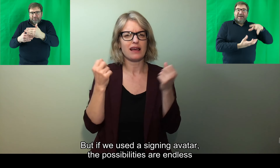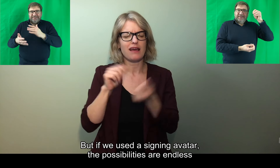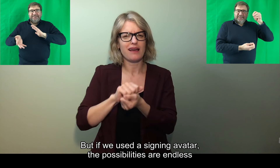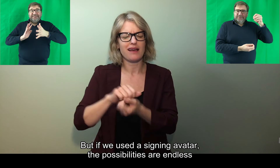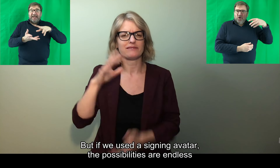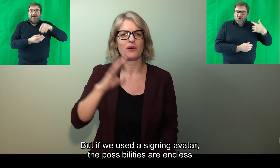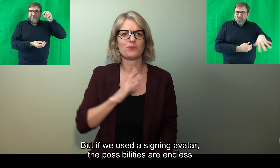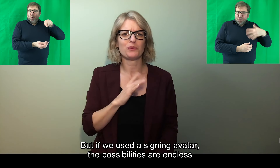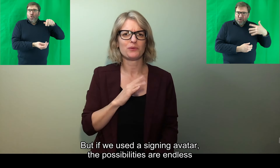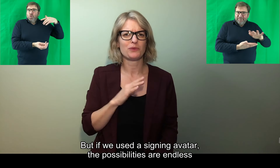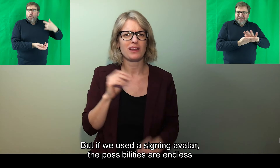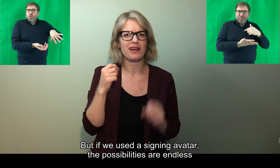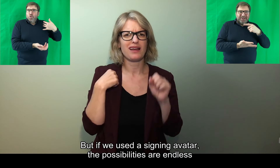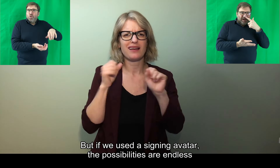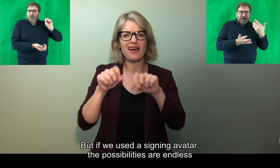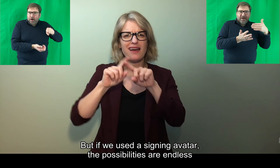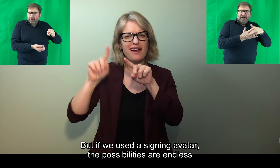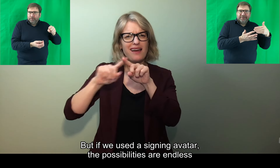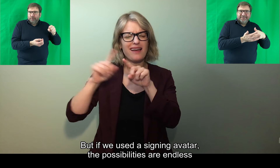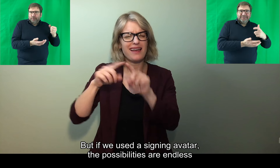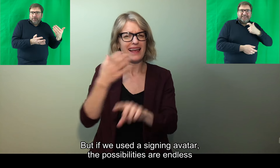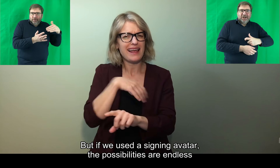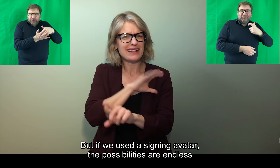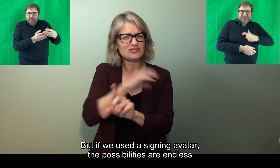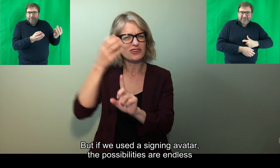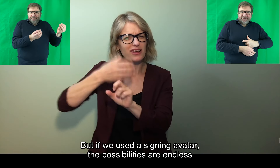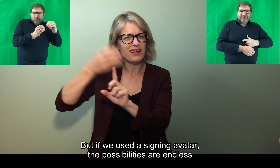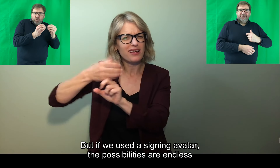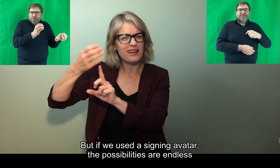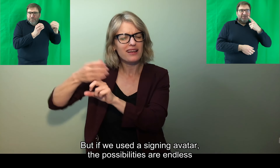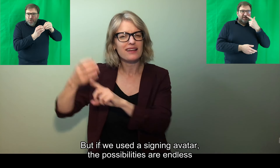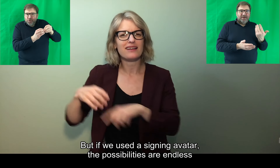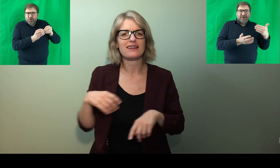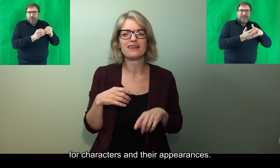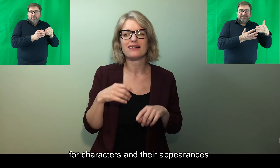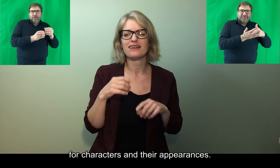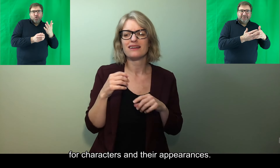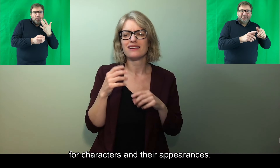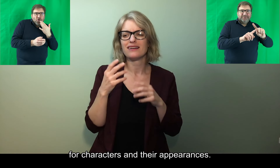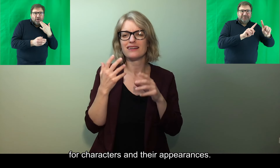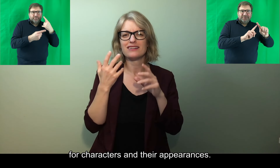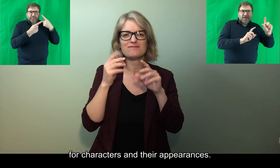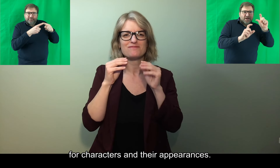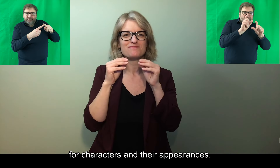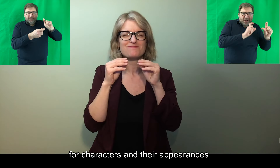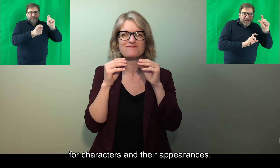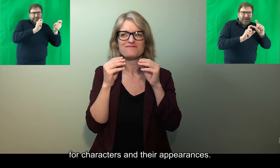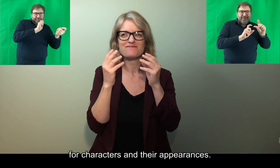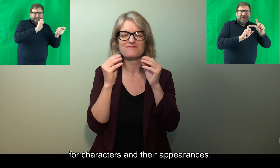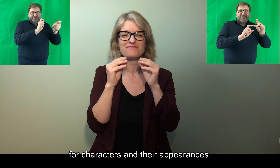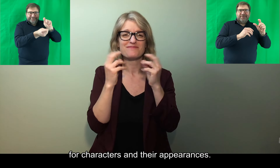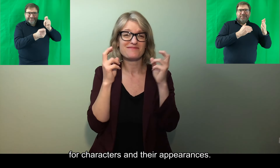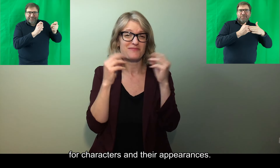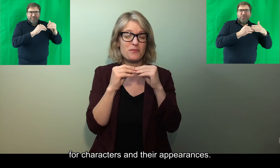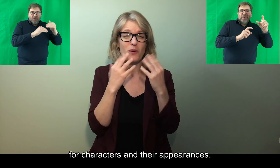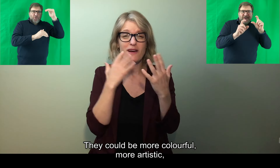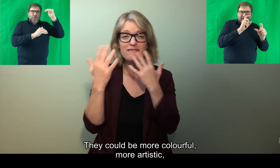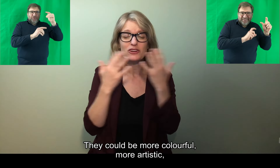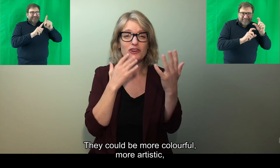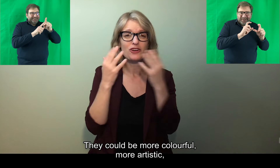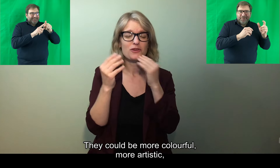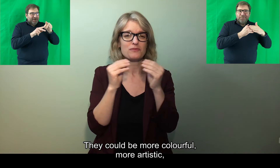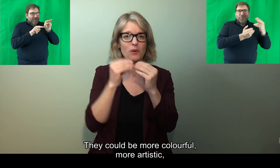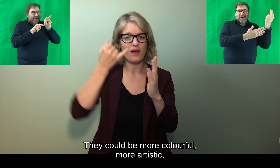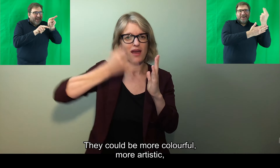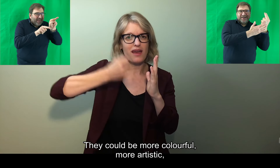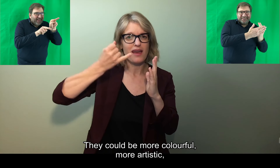But if we used a signing avatar, the possibilities would be endless for characters and their appearances. They could be